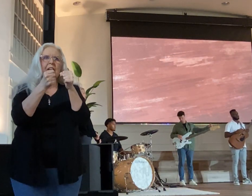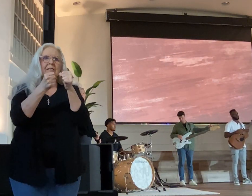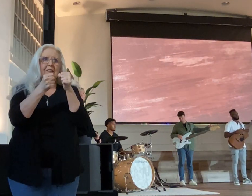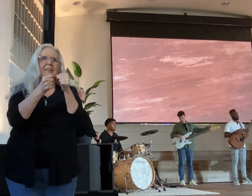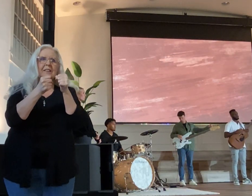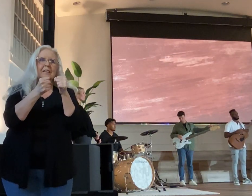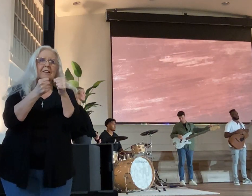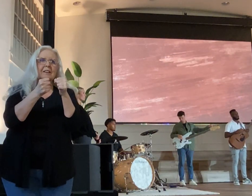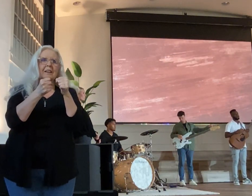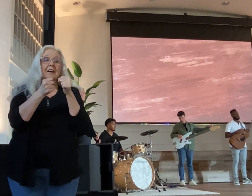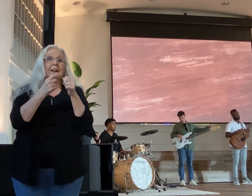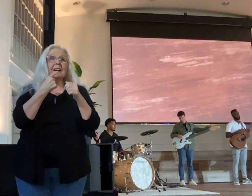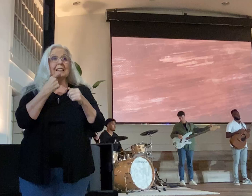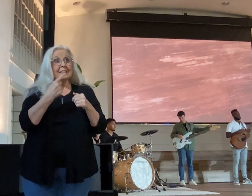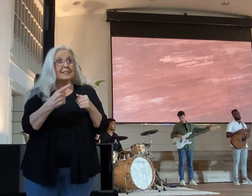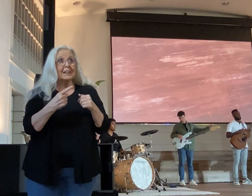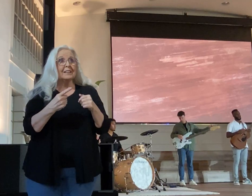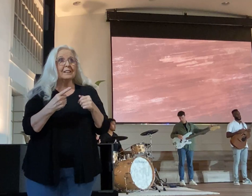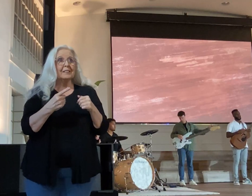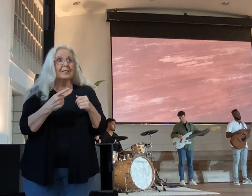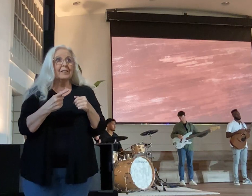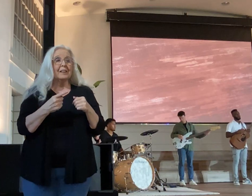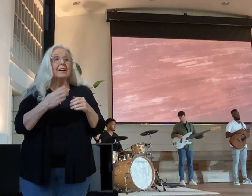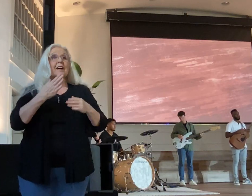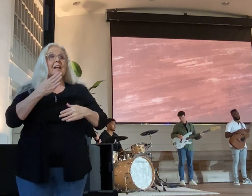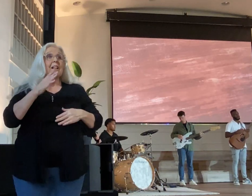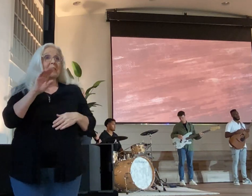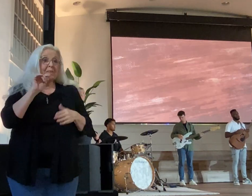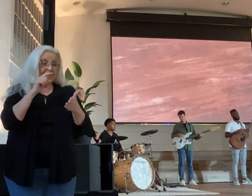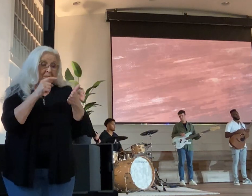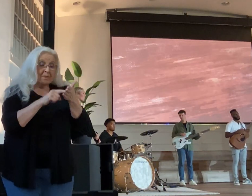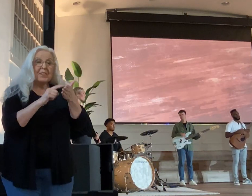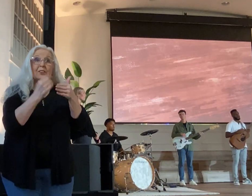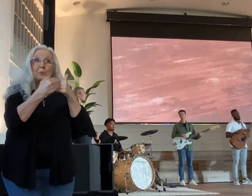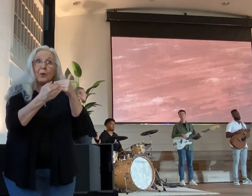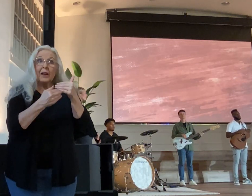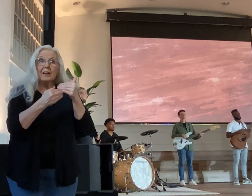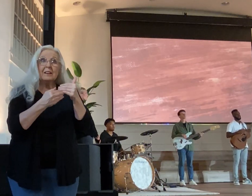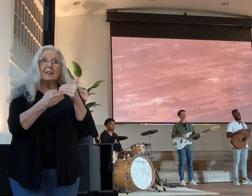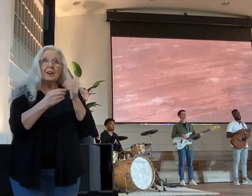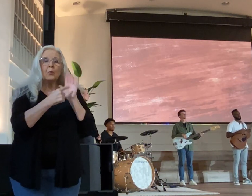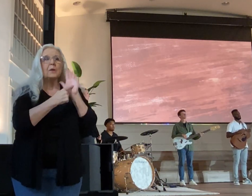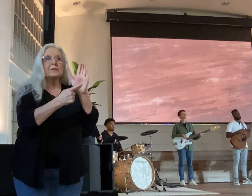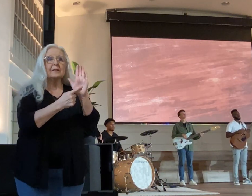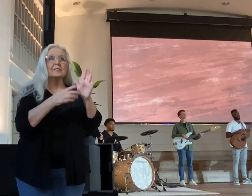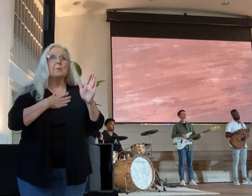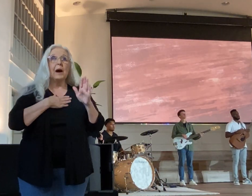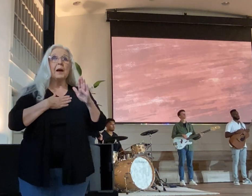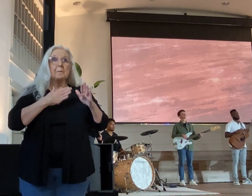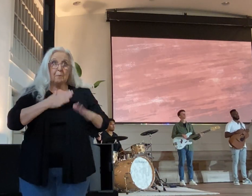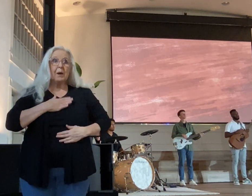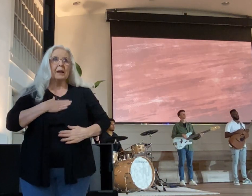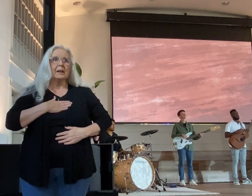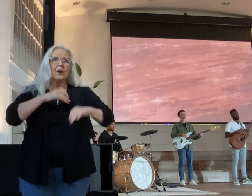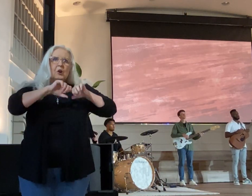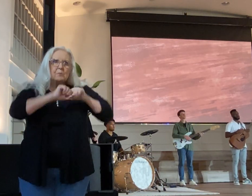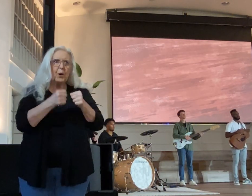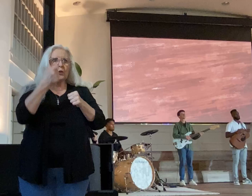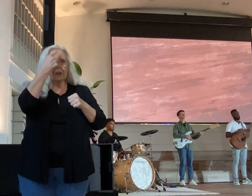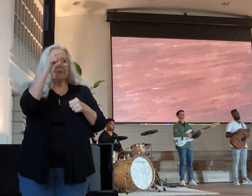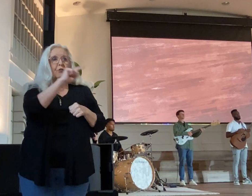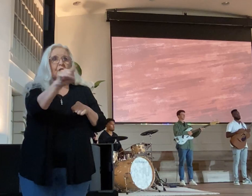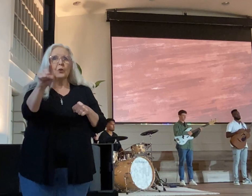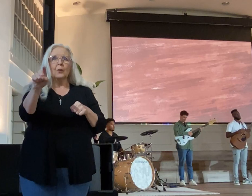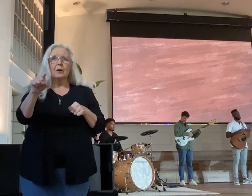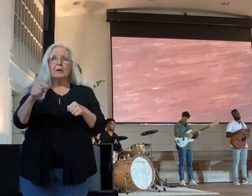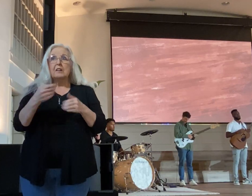broke it and He said, "This is my body broken for you. Whenever